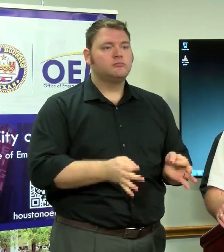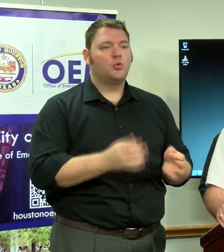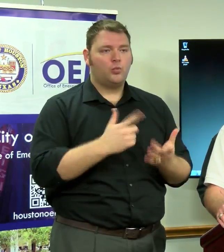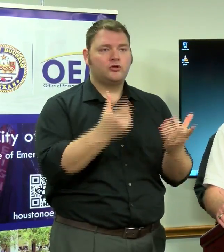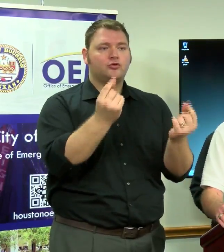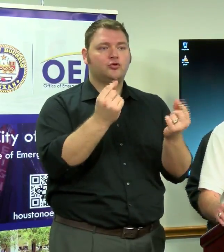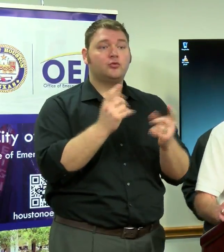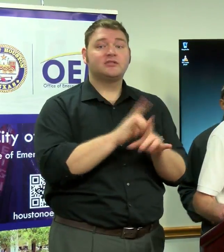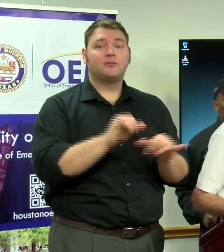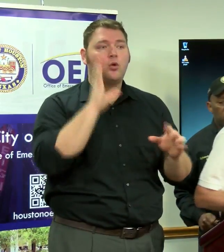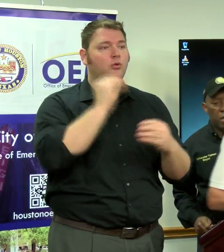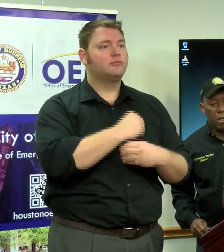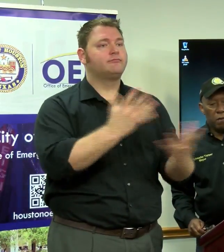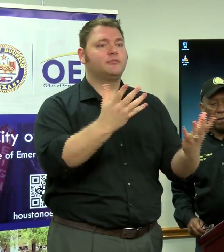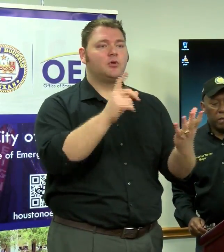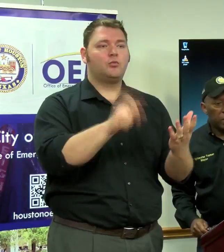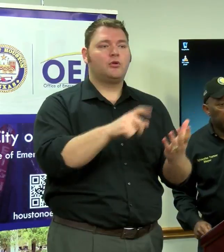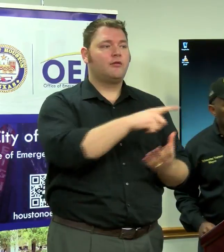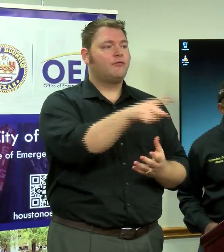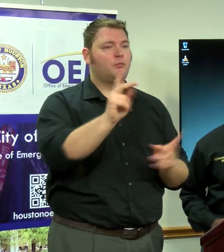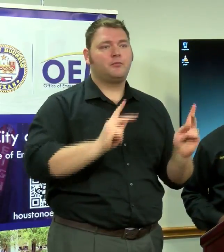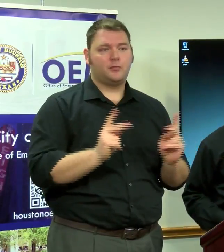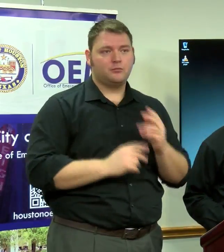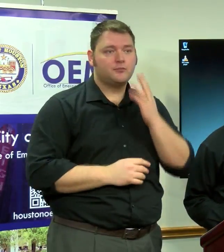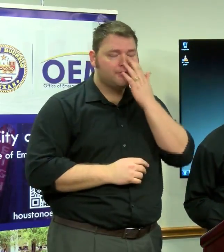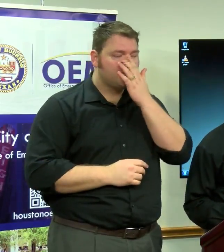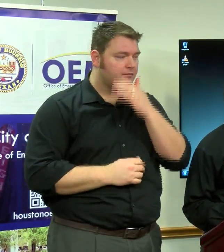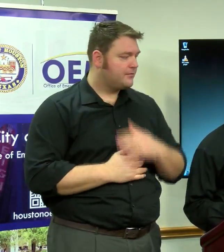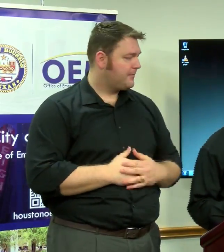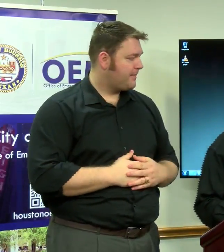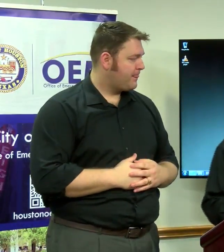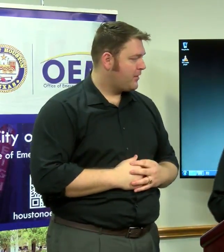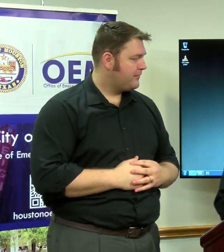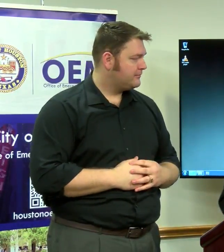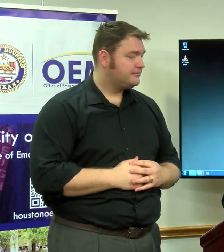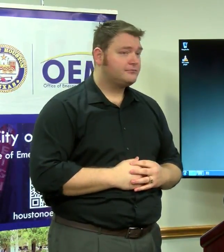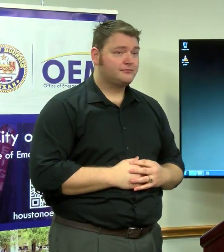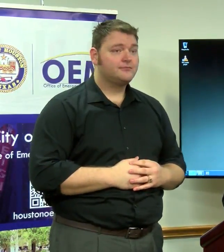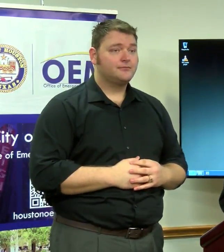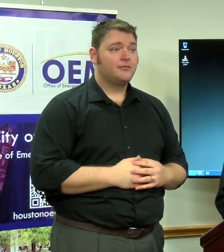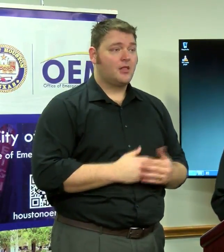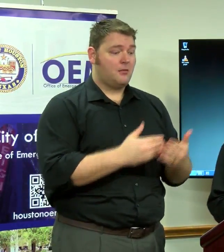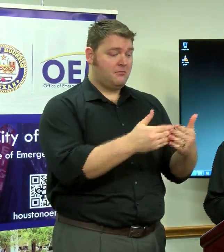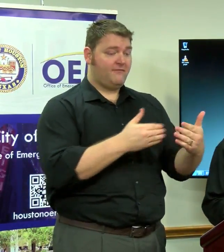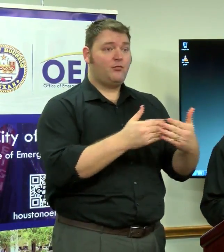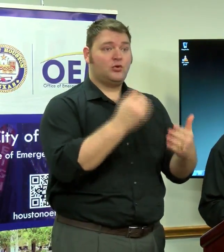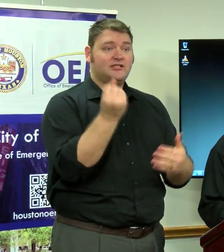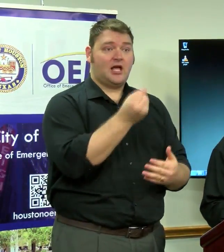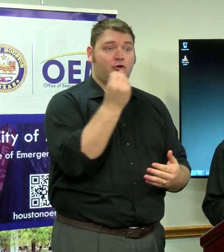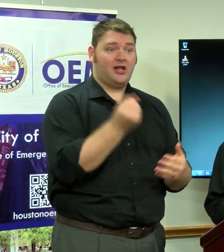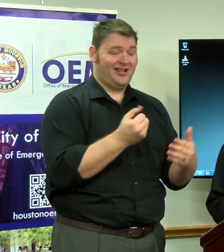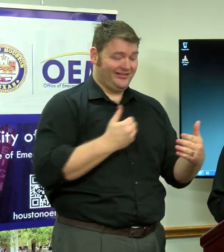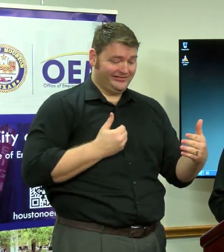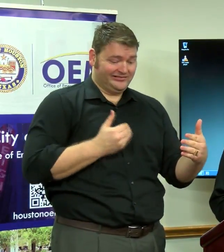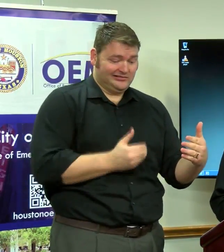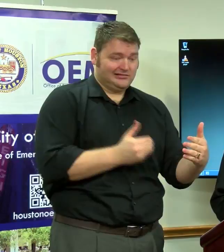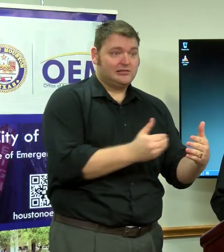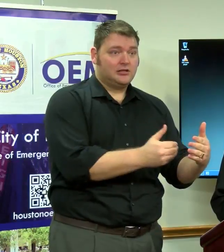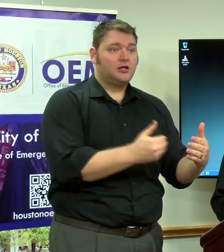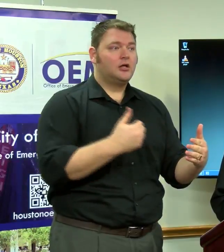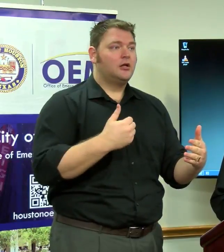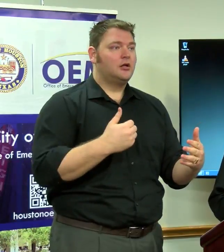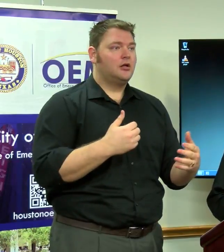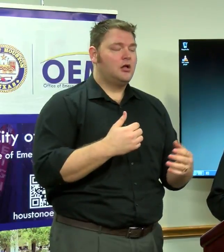to the public. Thank you. Leading up to Saturday, we were preparing for this hurricane